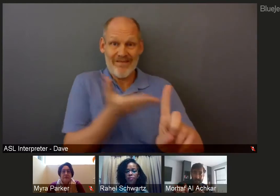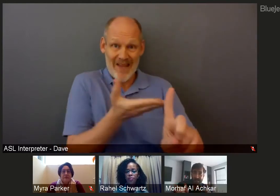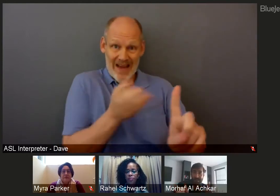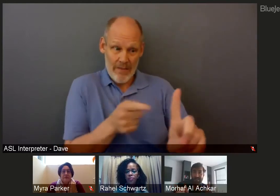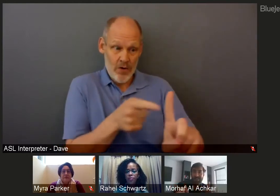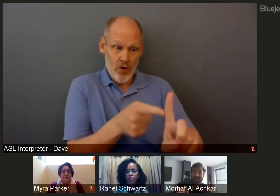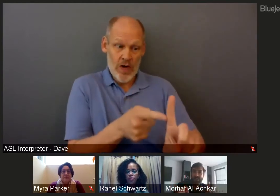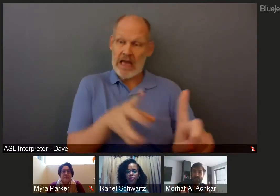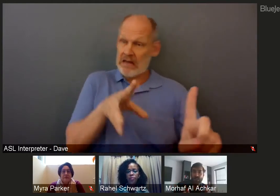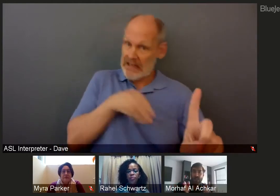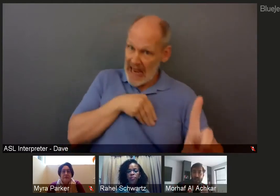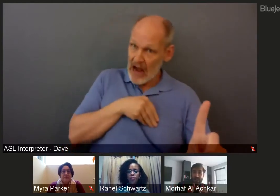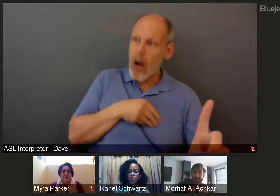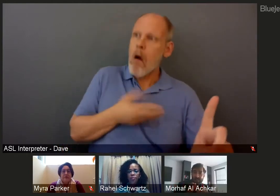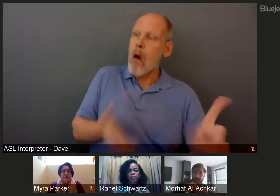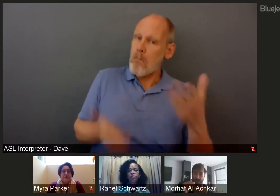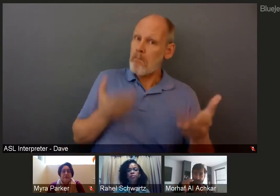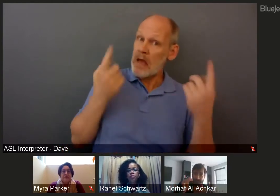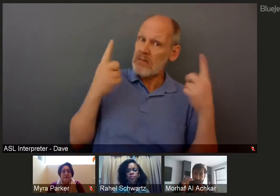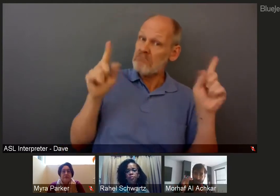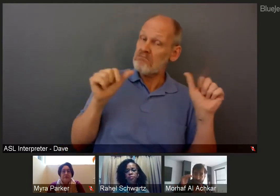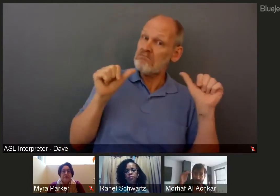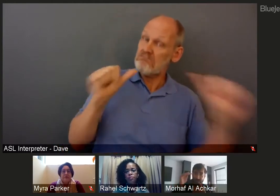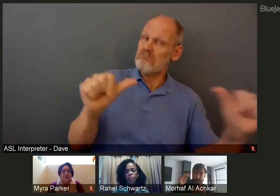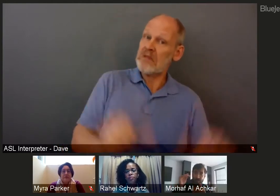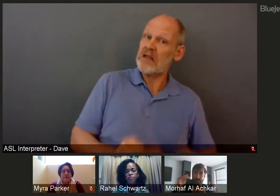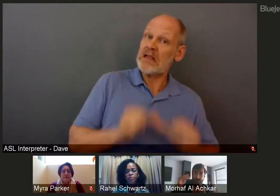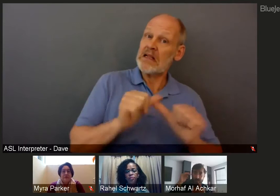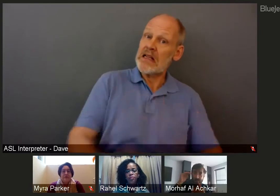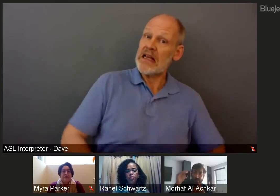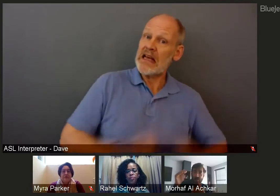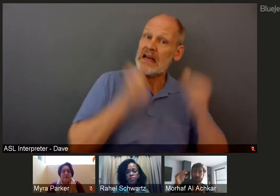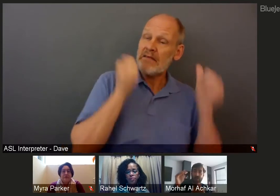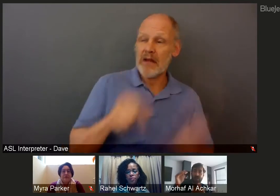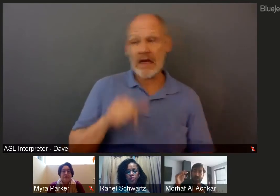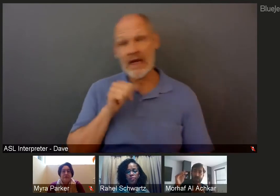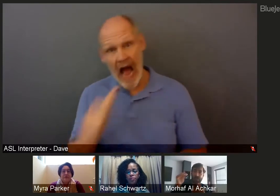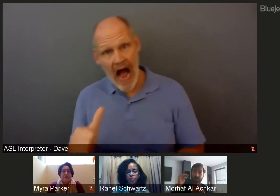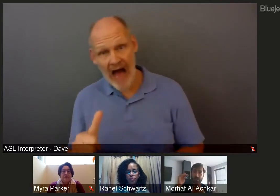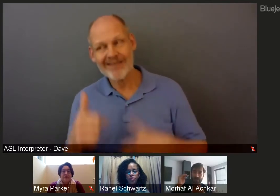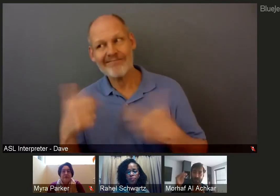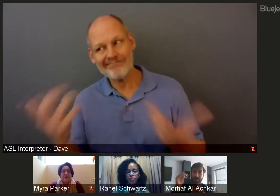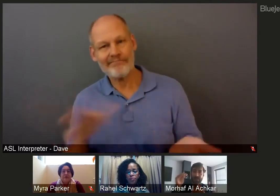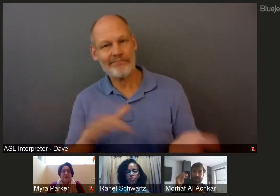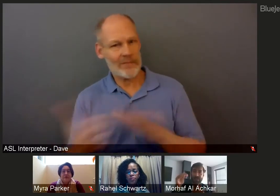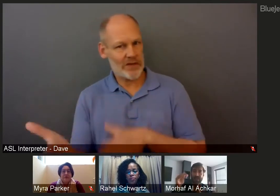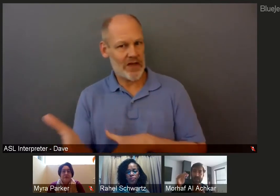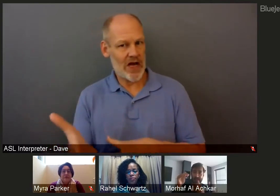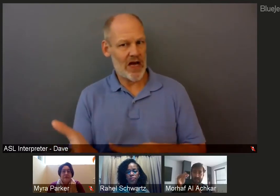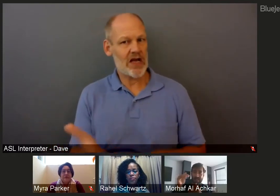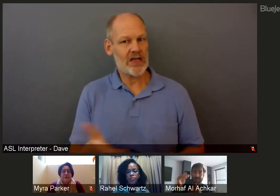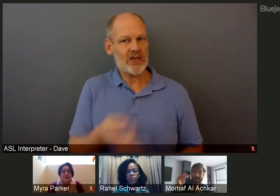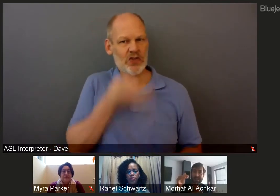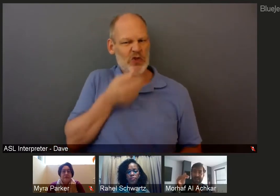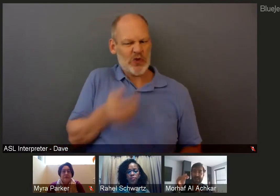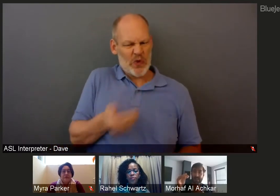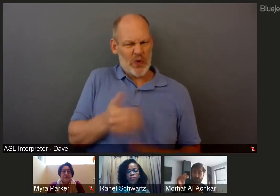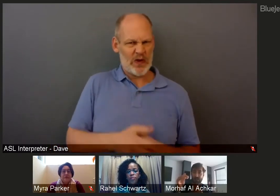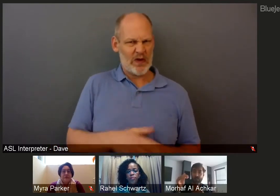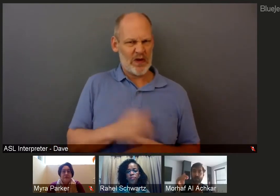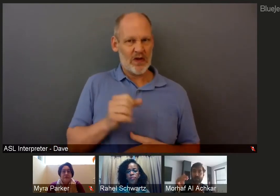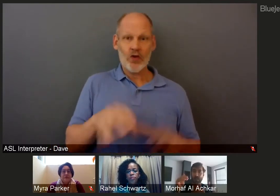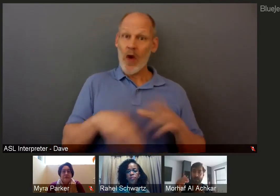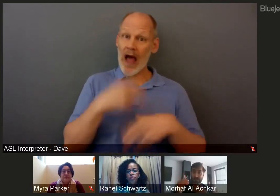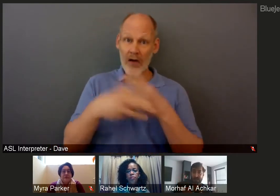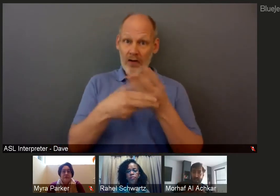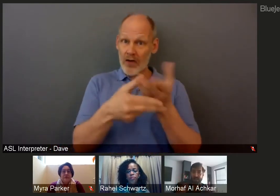not, then they're going to die soon. And that's where you have the outcome improving for some groups in the community, those who have privileges, and they're staying to